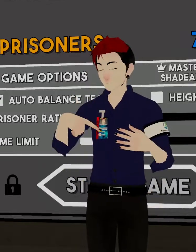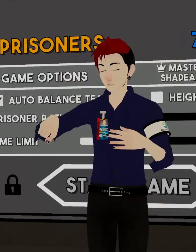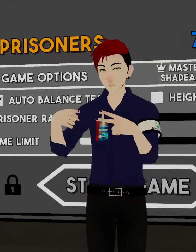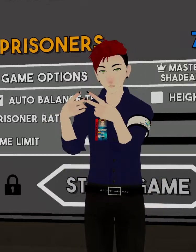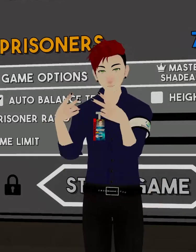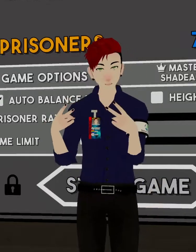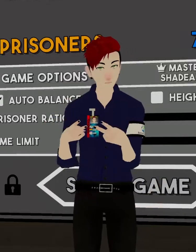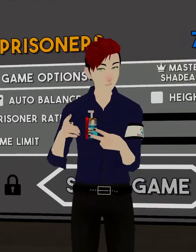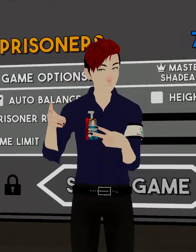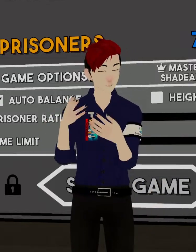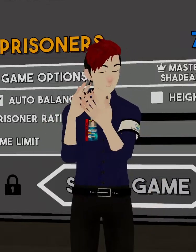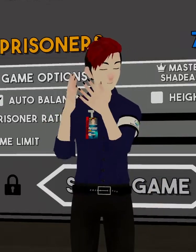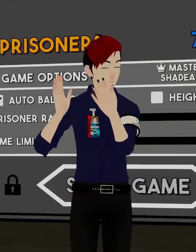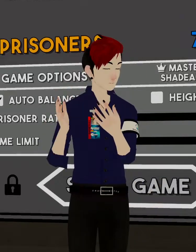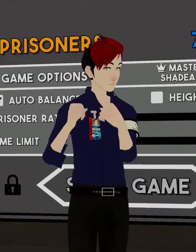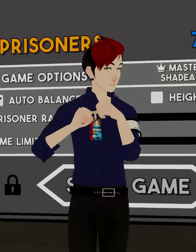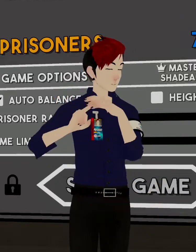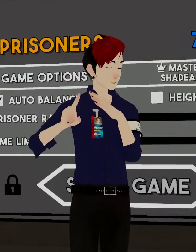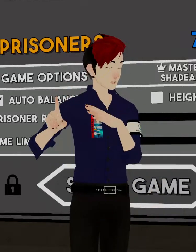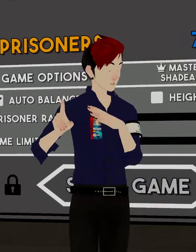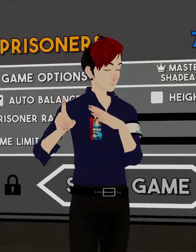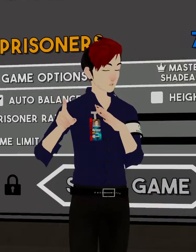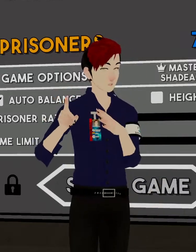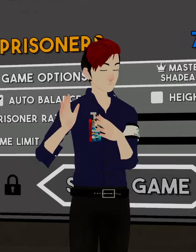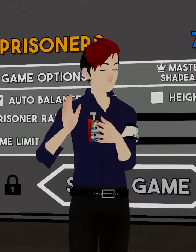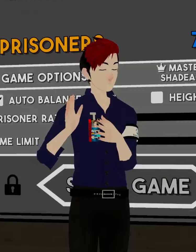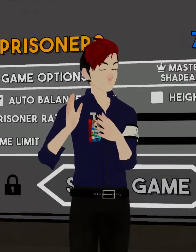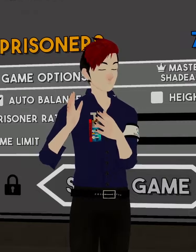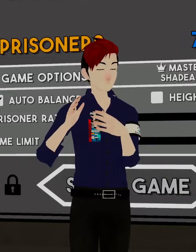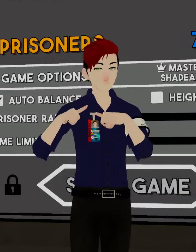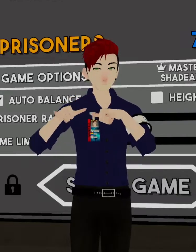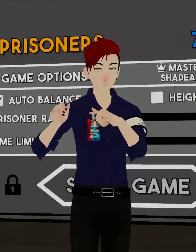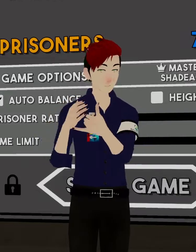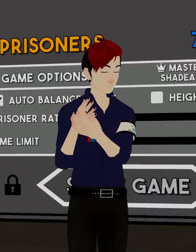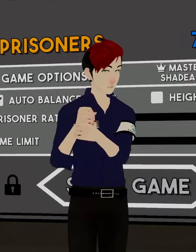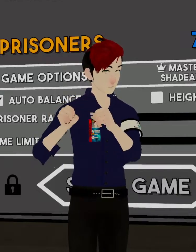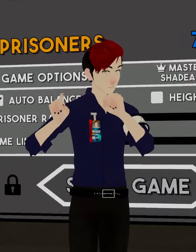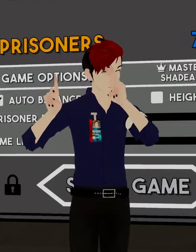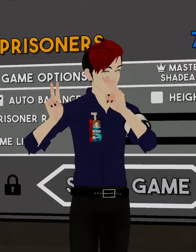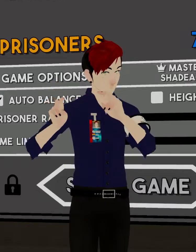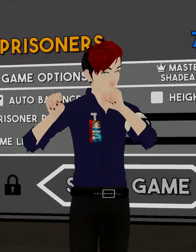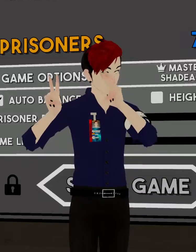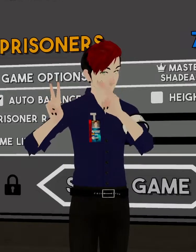So those are the places that prisoners can go and still be safe.